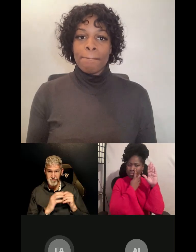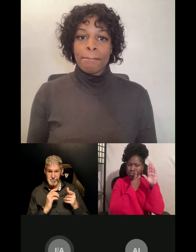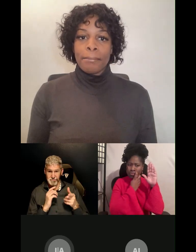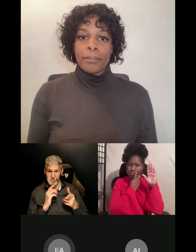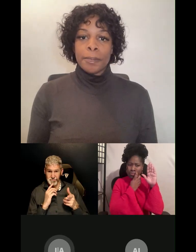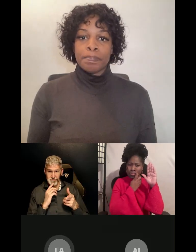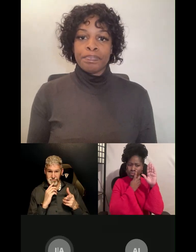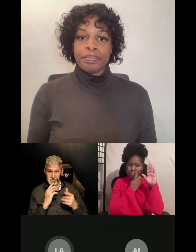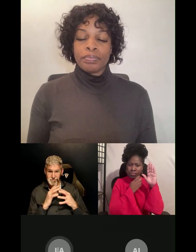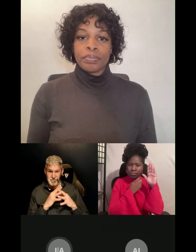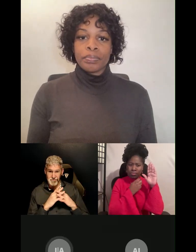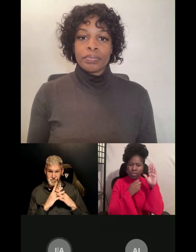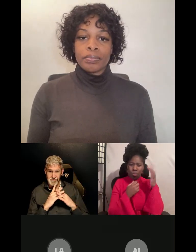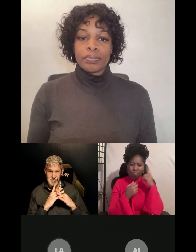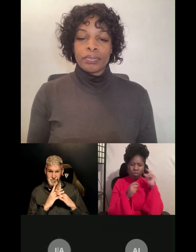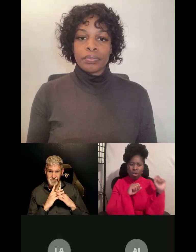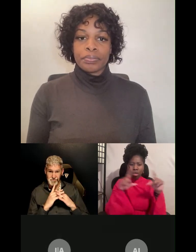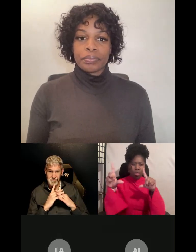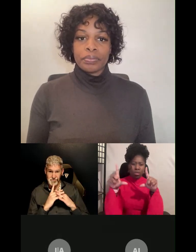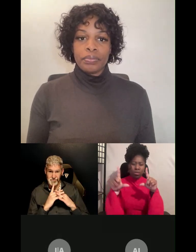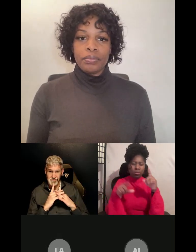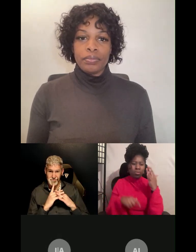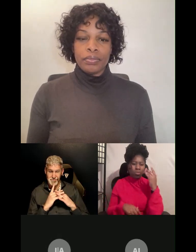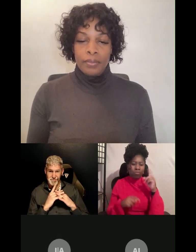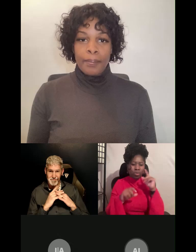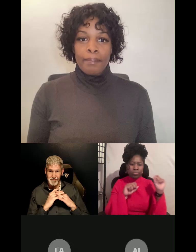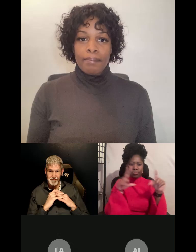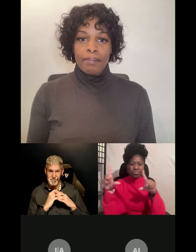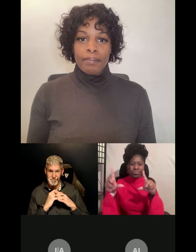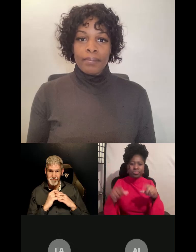Yeah, I'm in agreement. Ryan's saying, yeah.